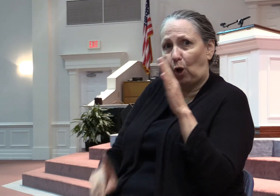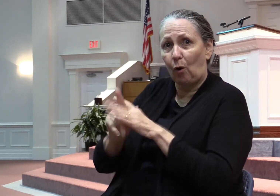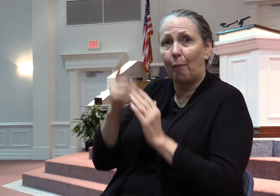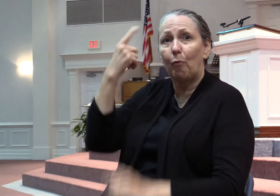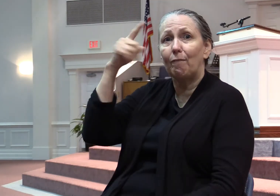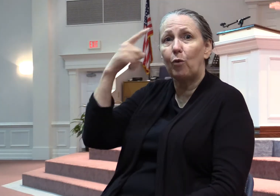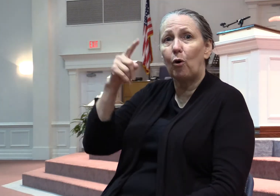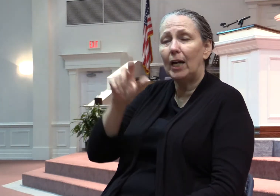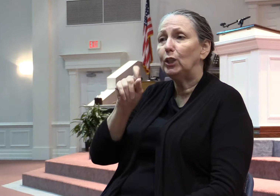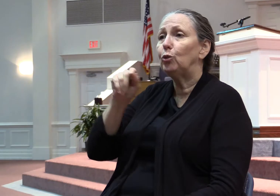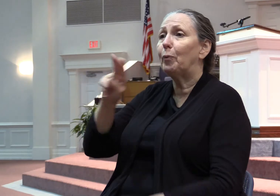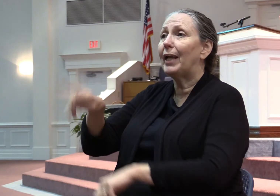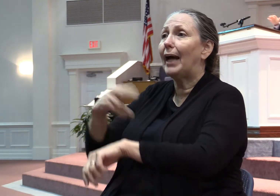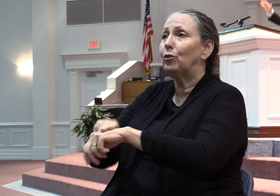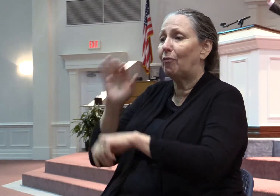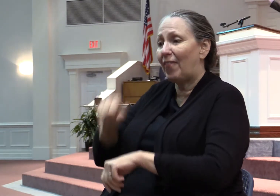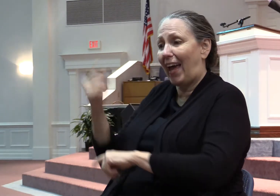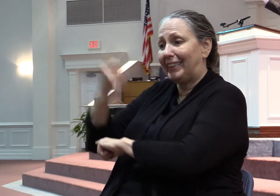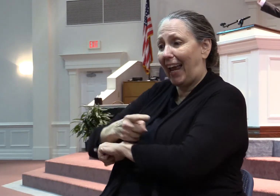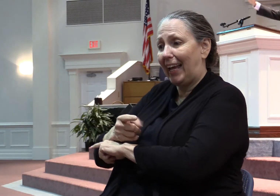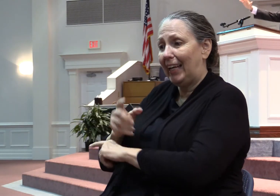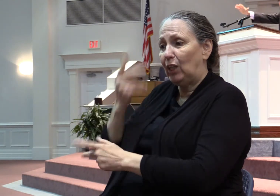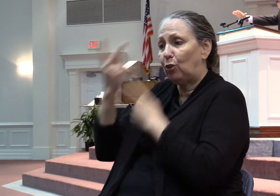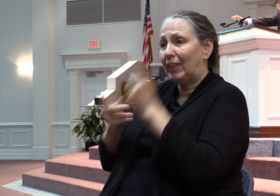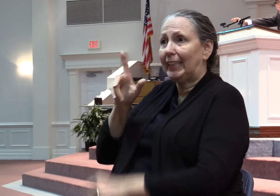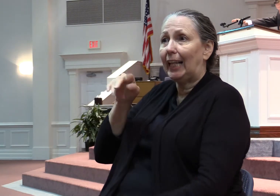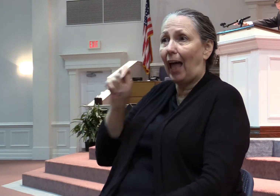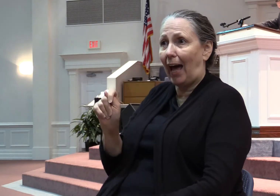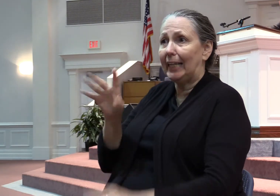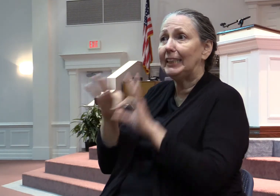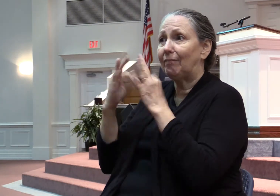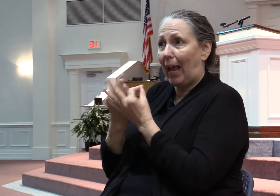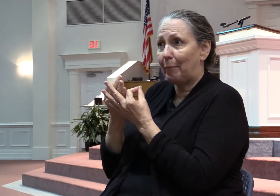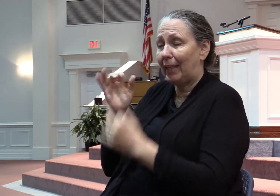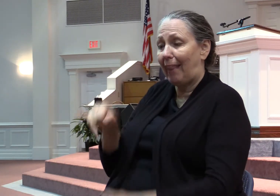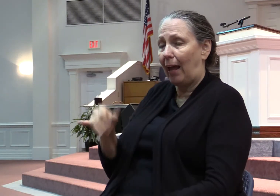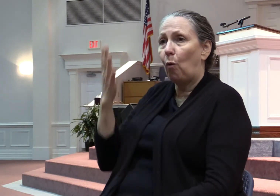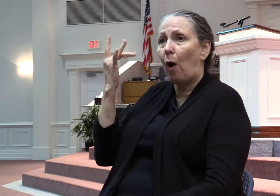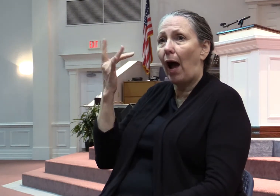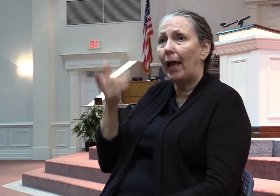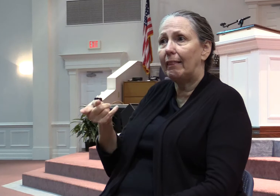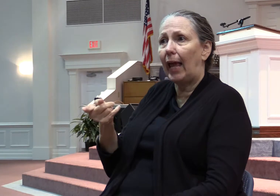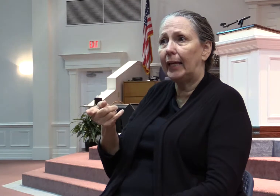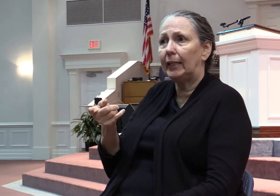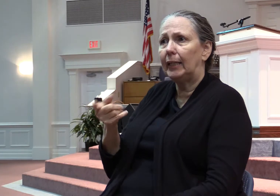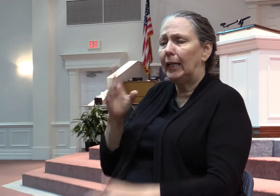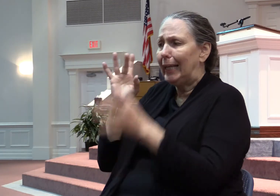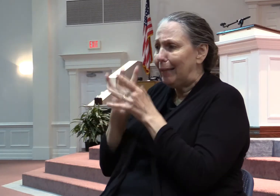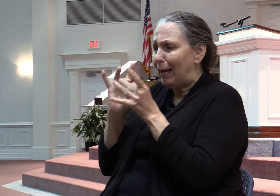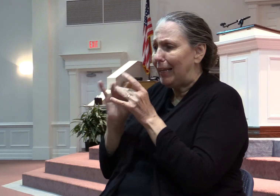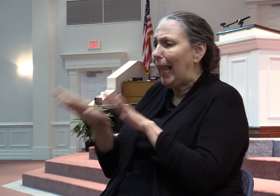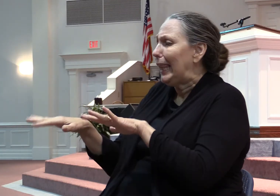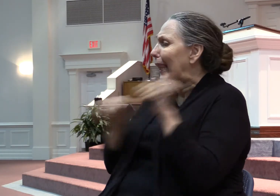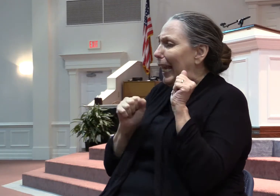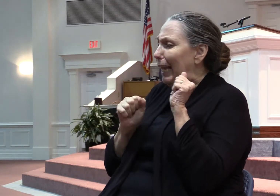purpose of the supernatural for that day, the purpose of the divine visitation that day was so they could hear the message,